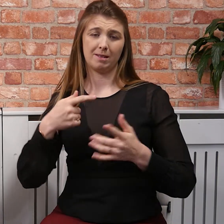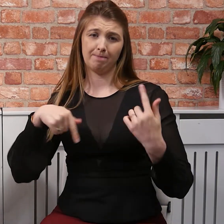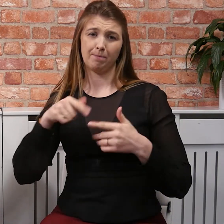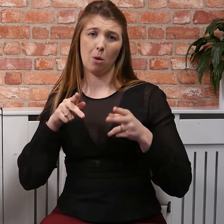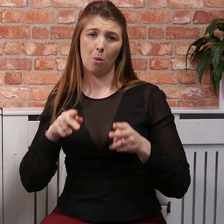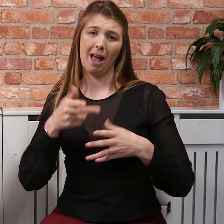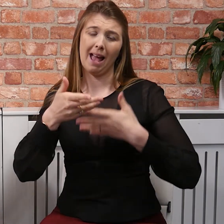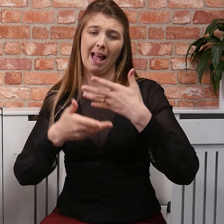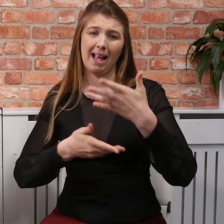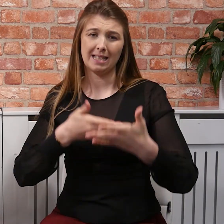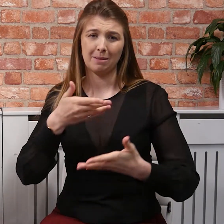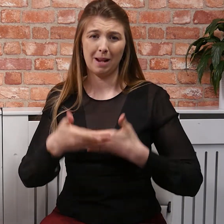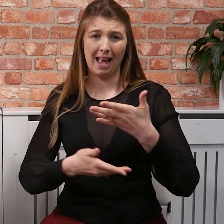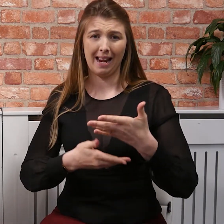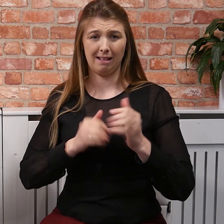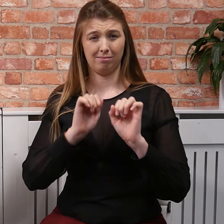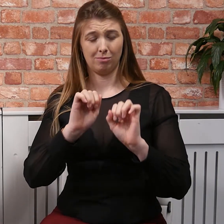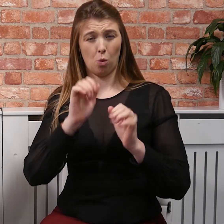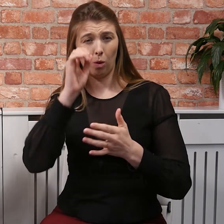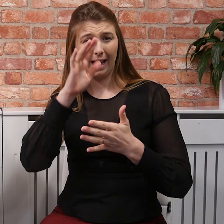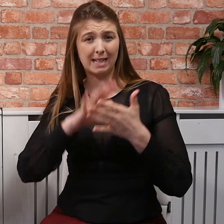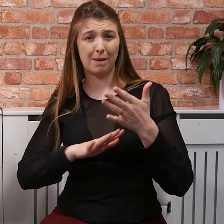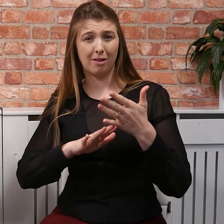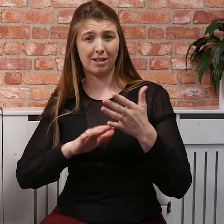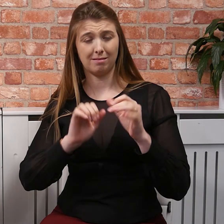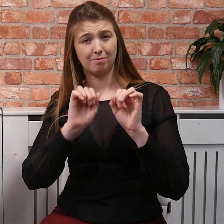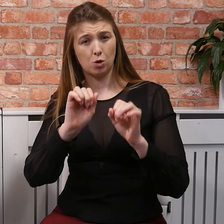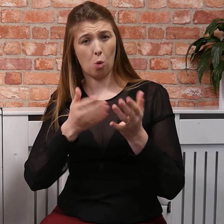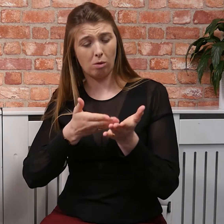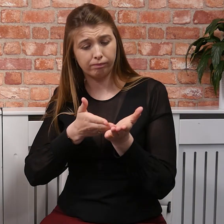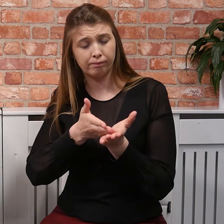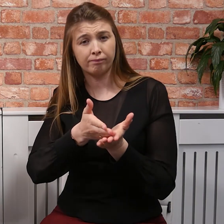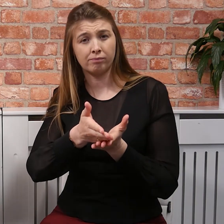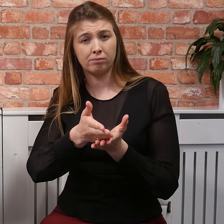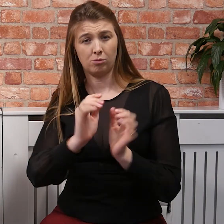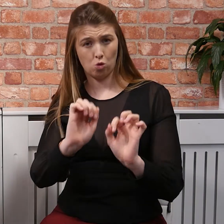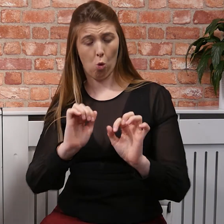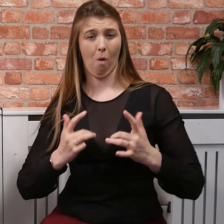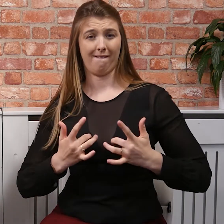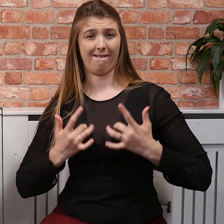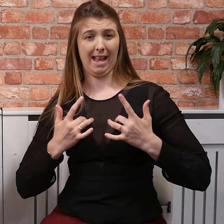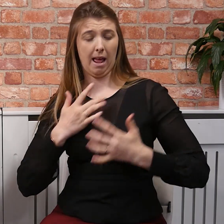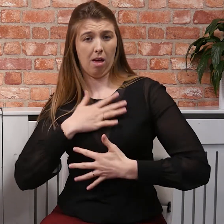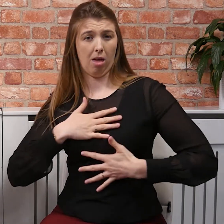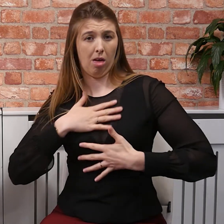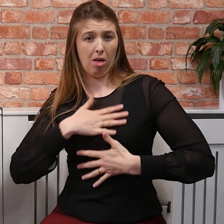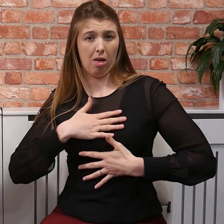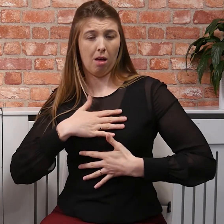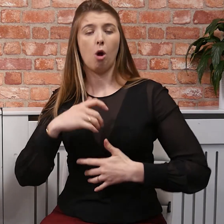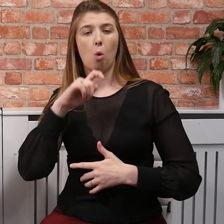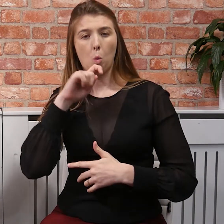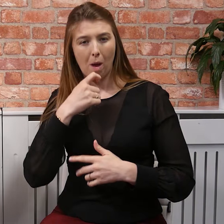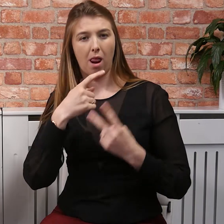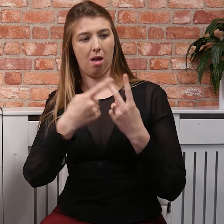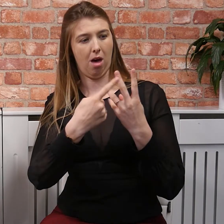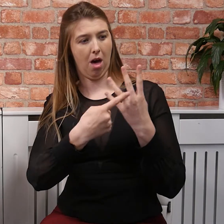that whatever they've been through, whatever they're feeling, there will be other people who feel very much the same